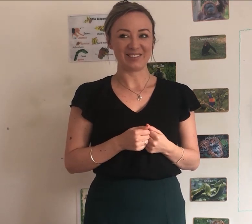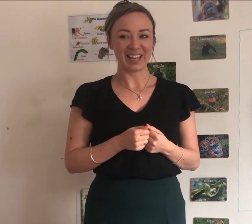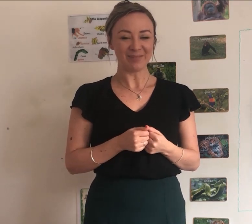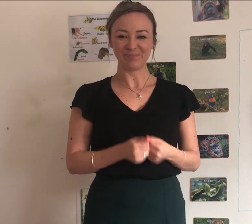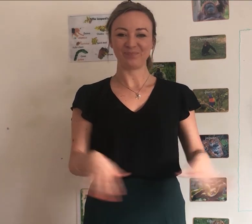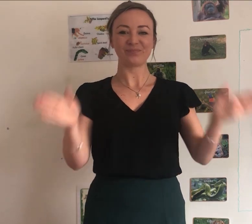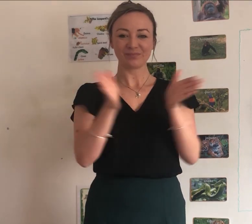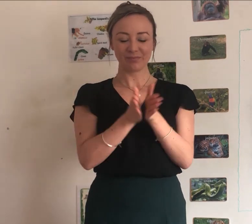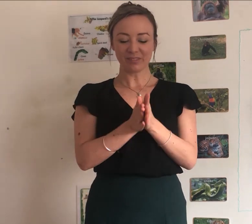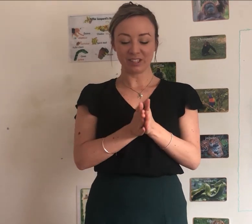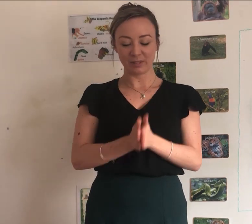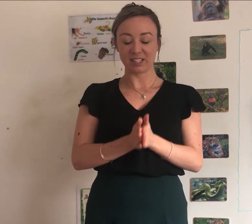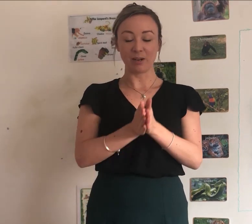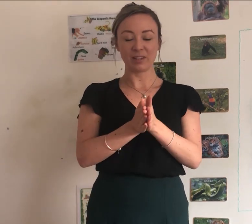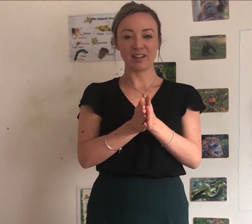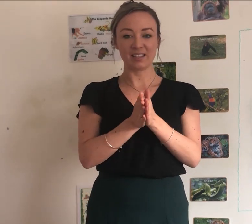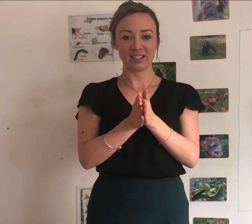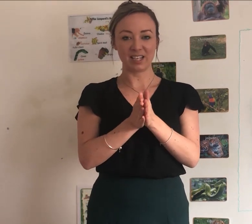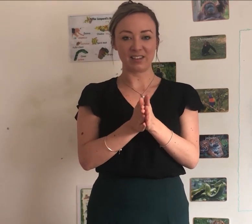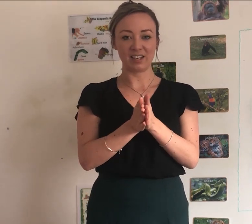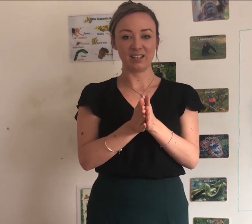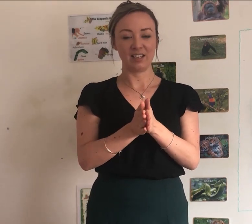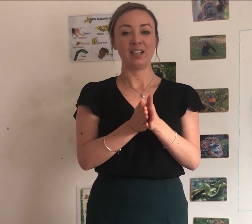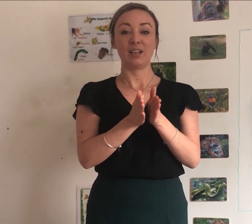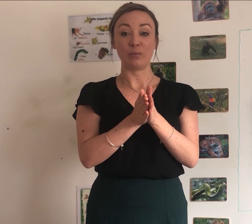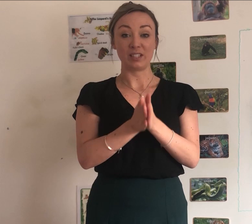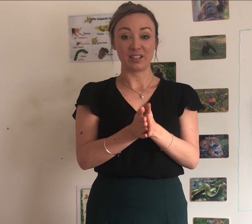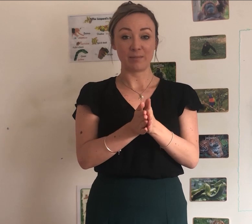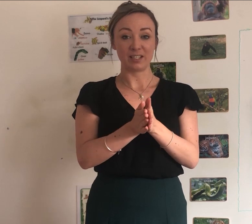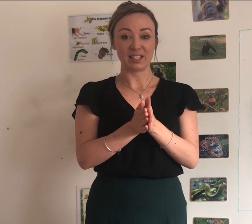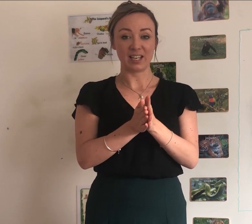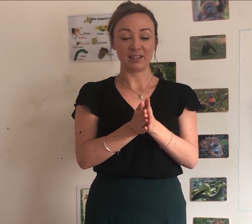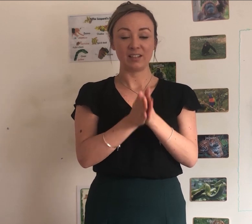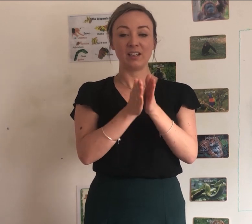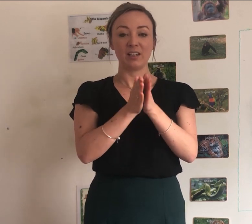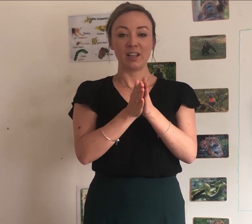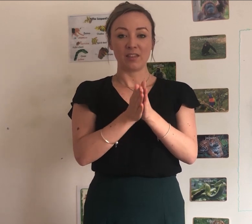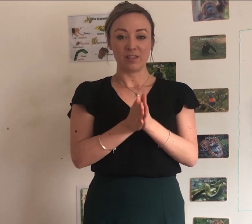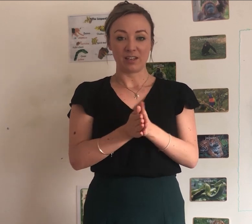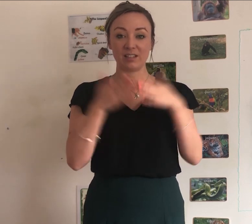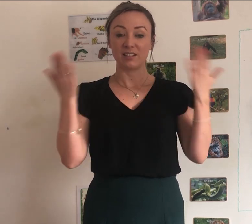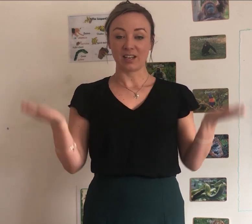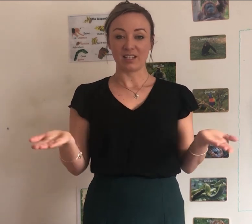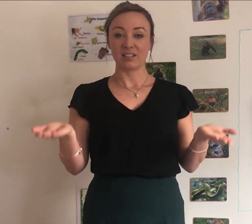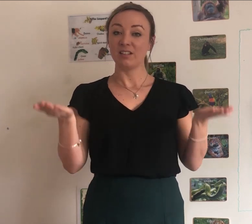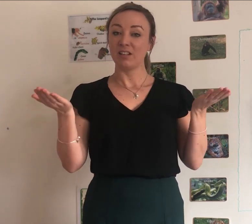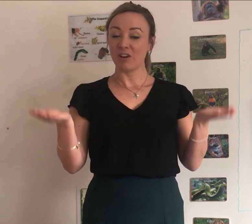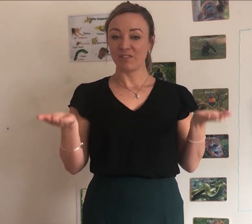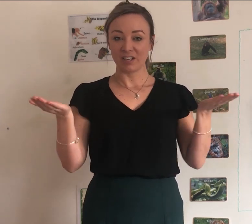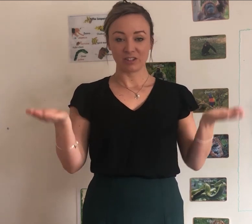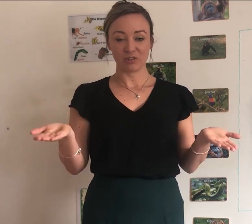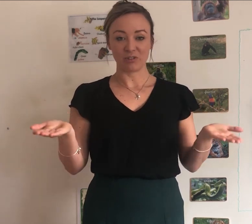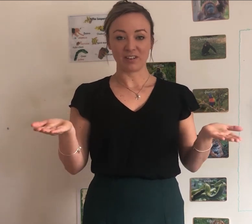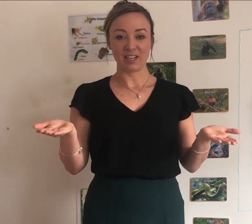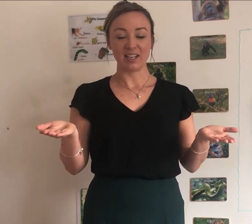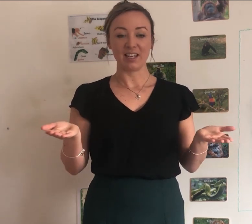okay? So we start with our hands together and we start by saying, the title of our story